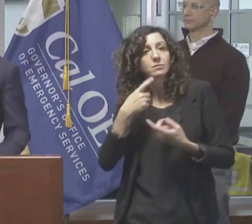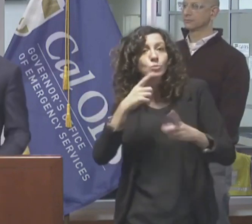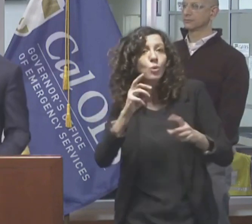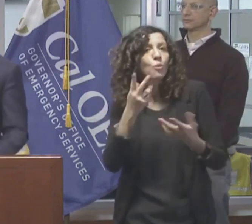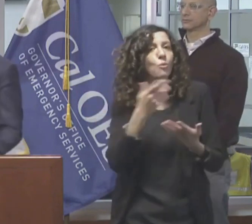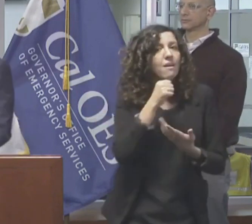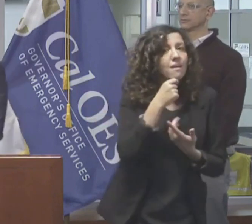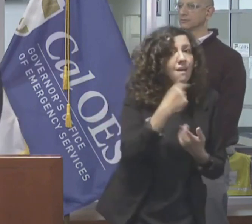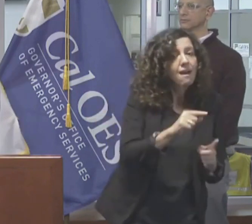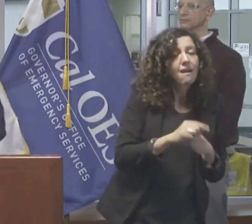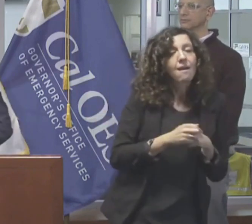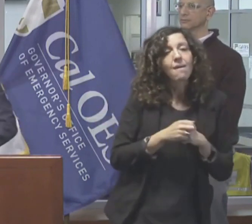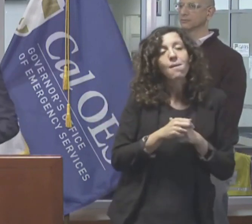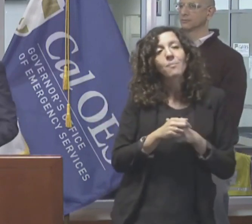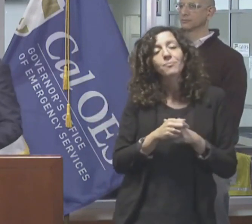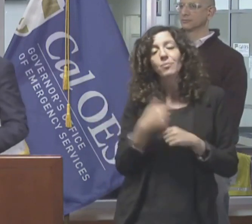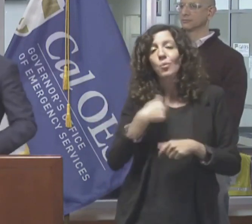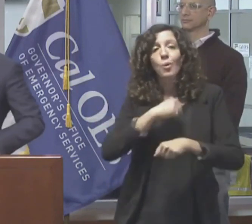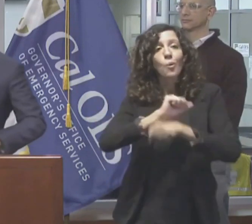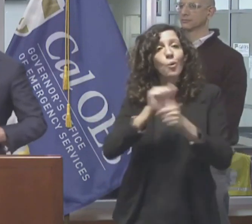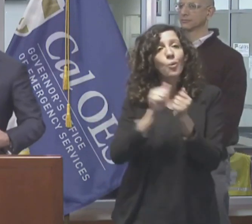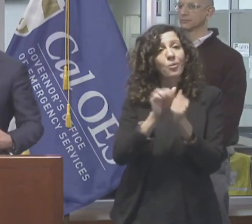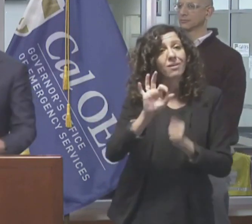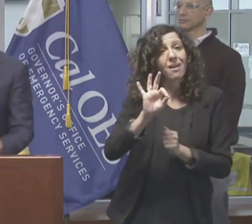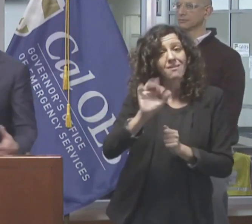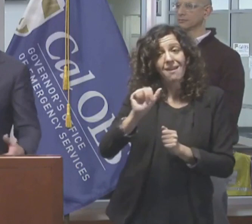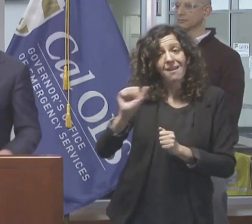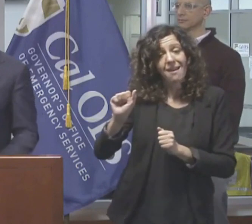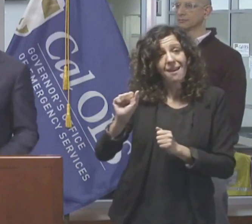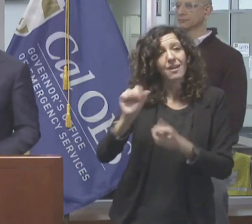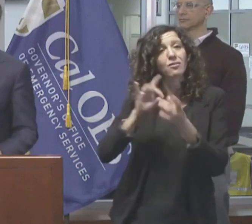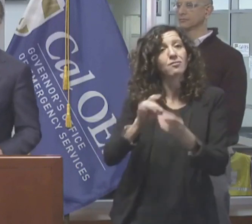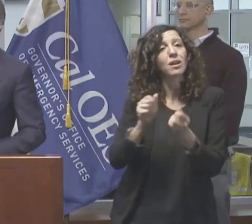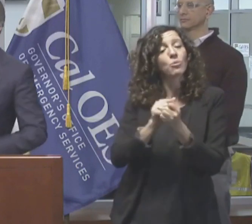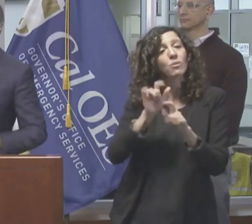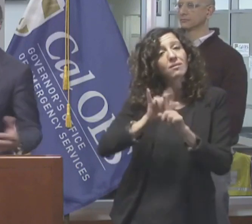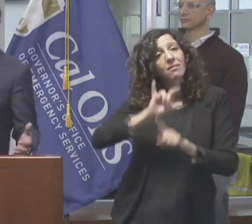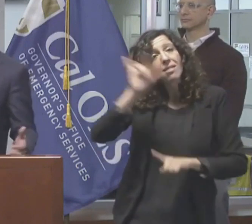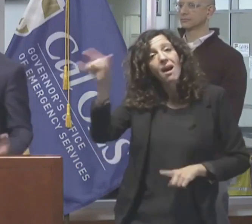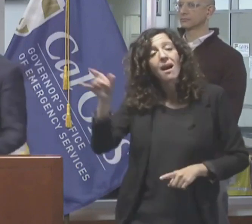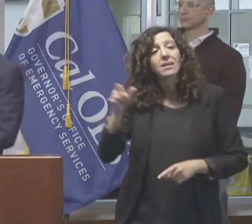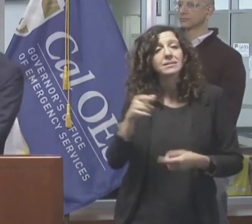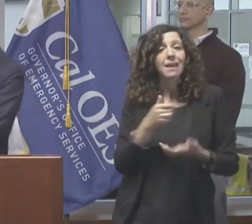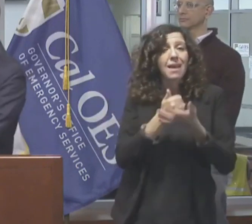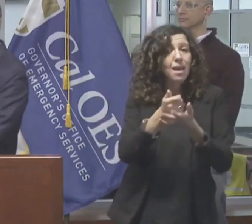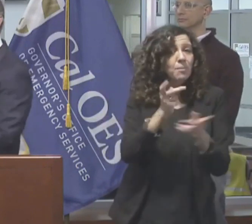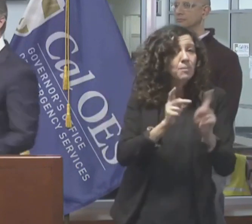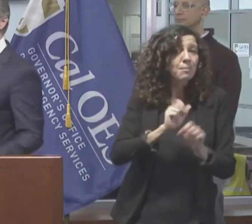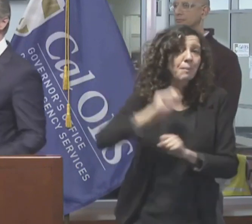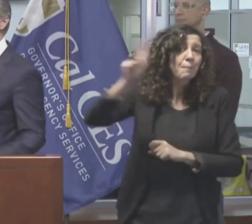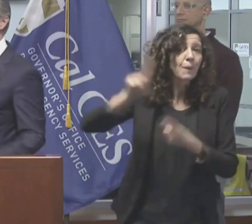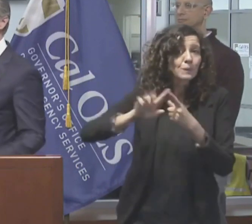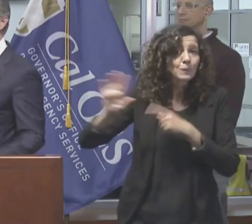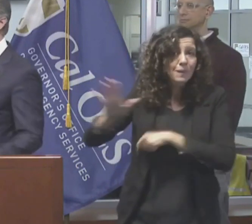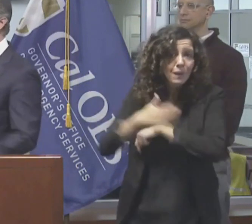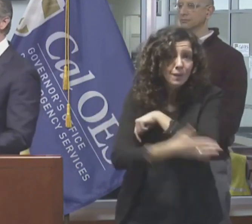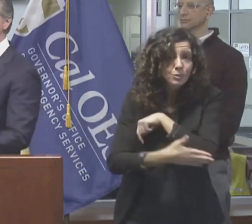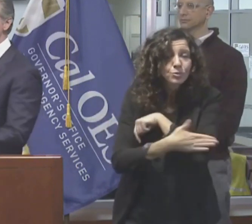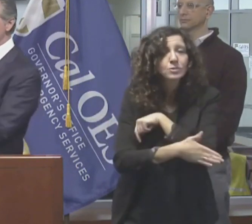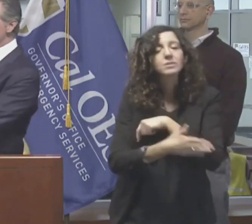on flights and repatriation, again, which we already had flight protocols that we've. All this is part of our all-hazard